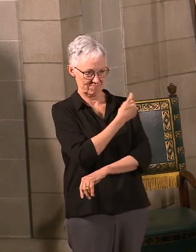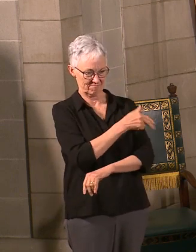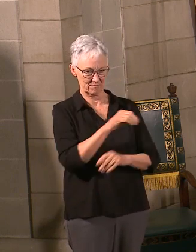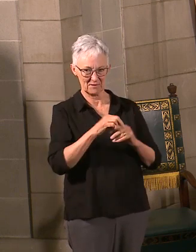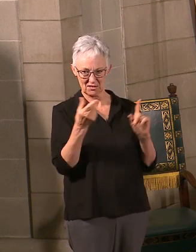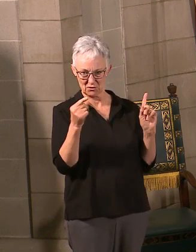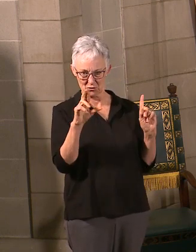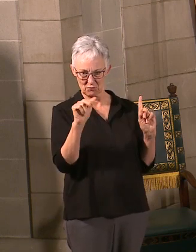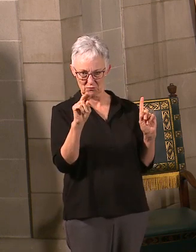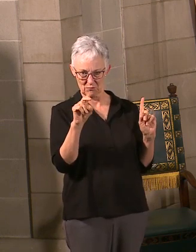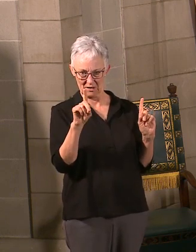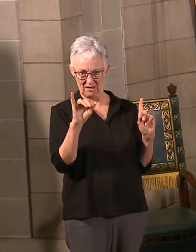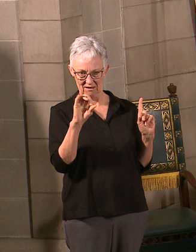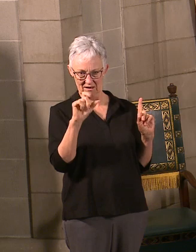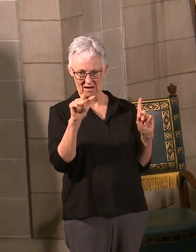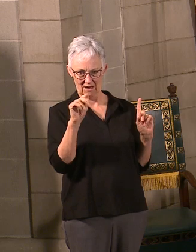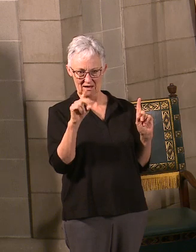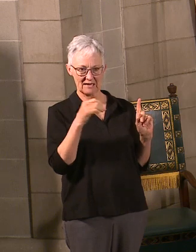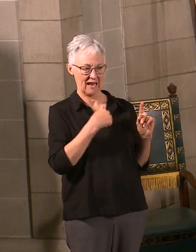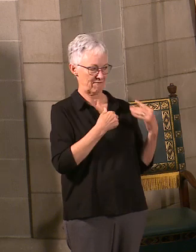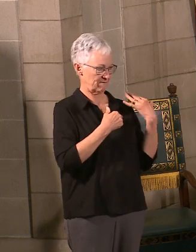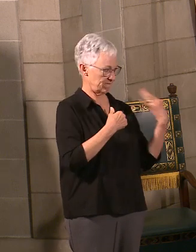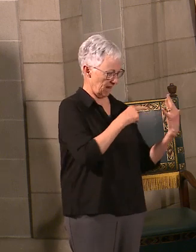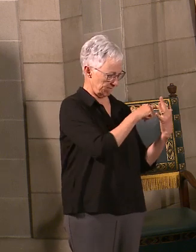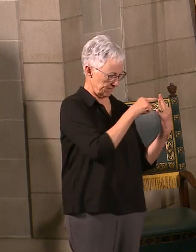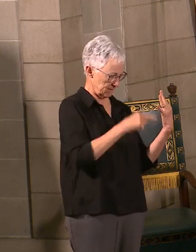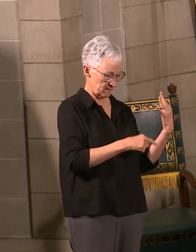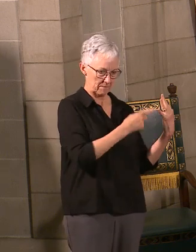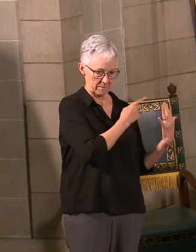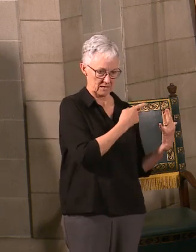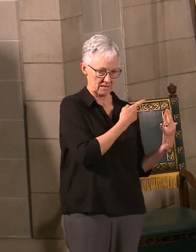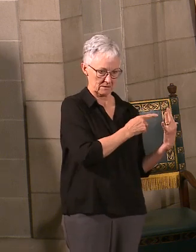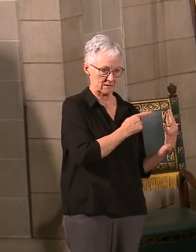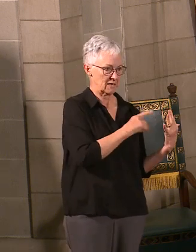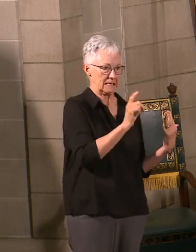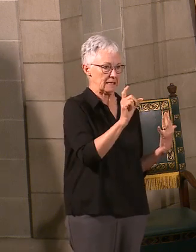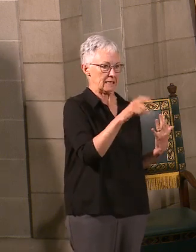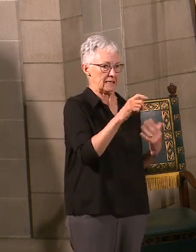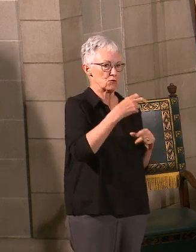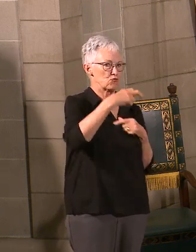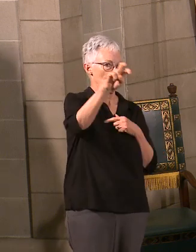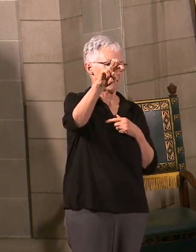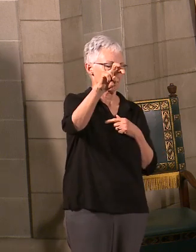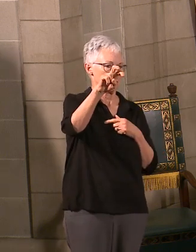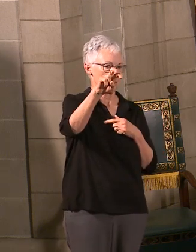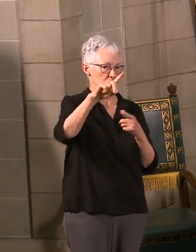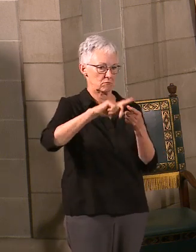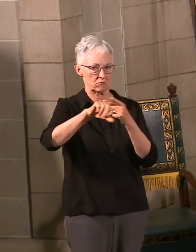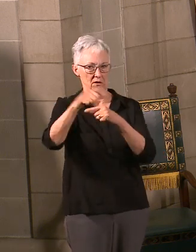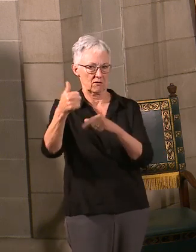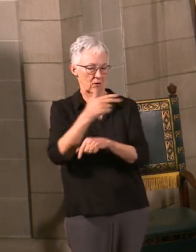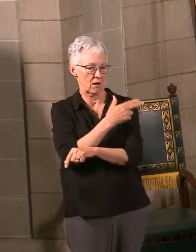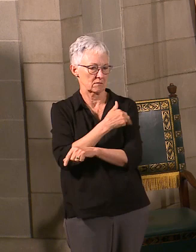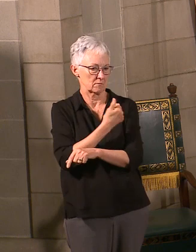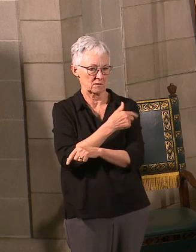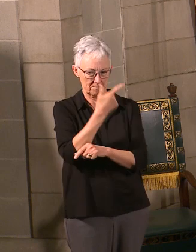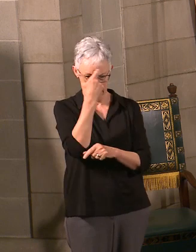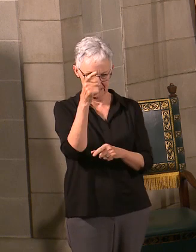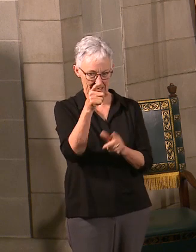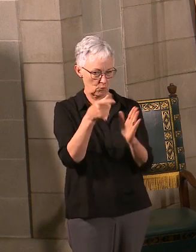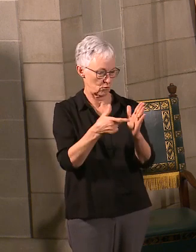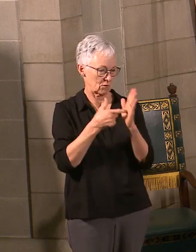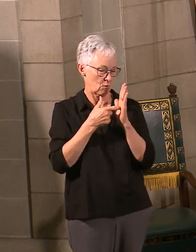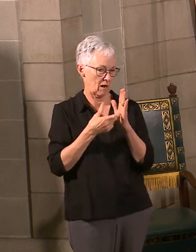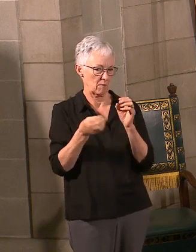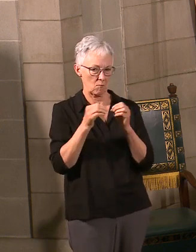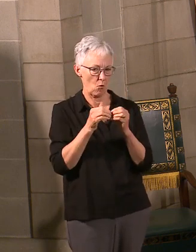specifically for medical reasons that needed care at either University of Nebraska Medical Center, or Bergen Mercy Medical Center, or at